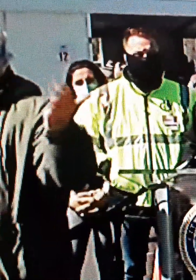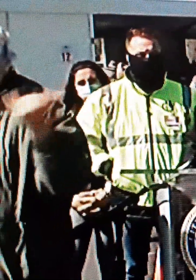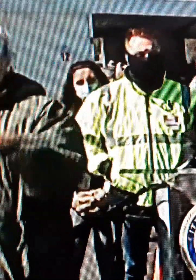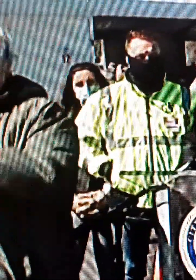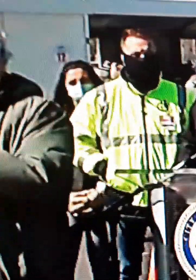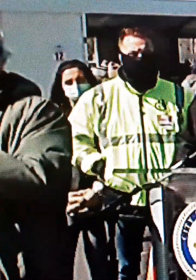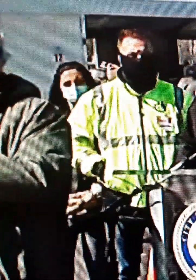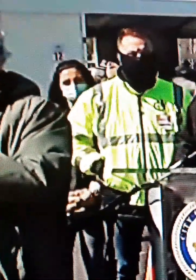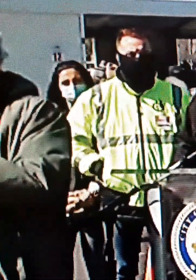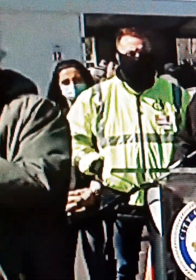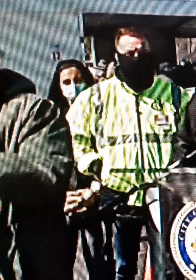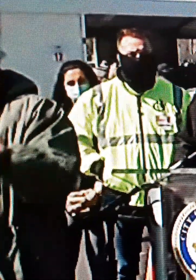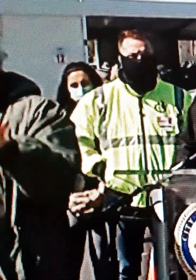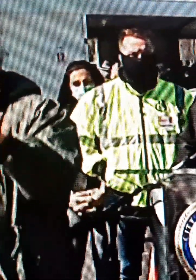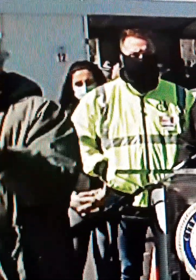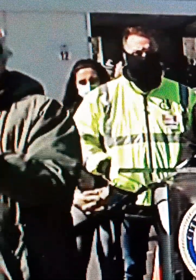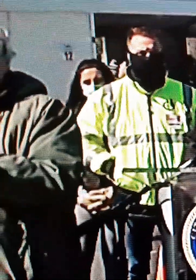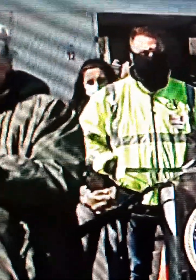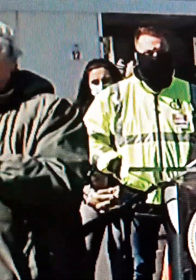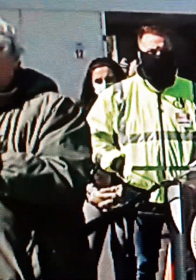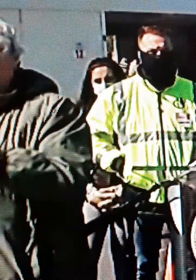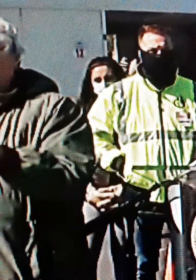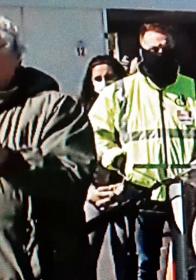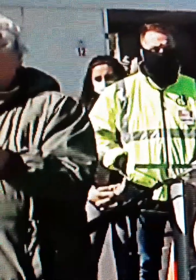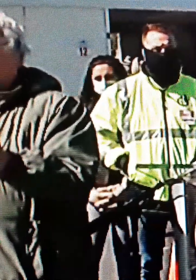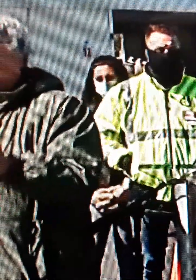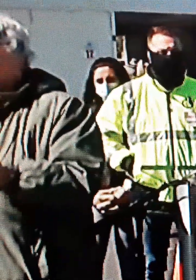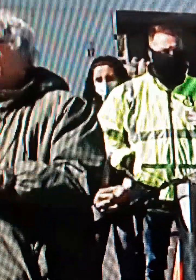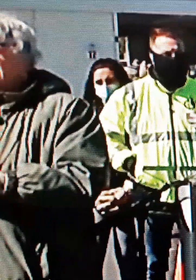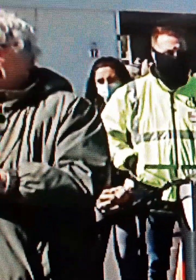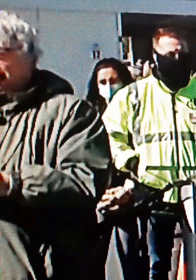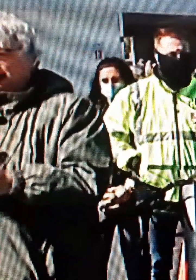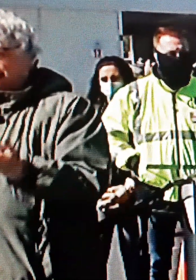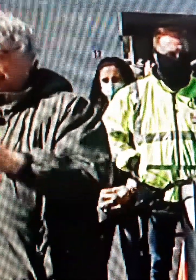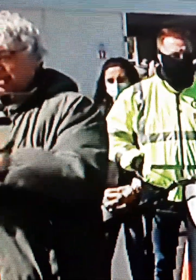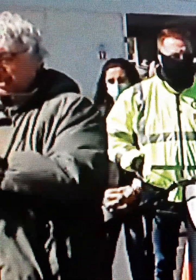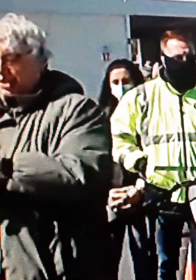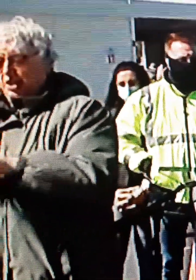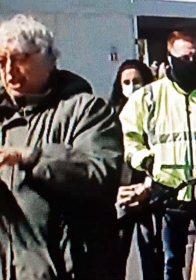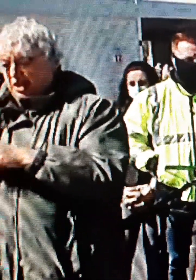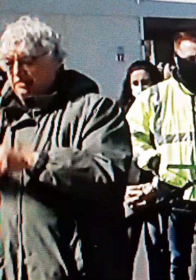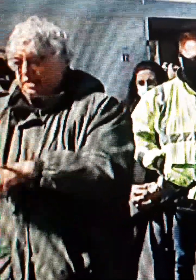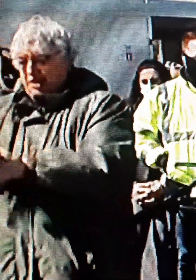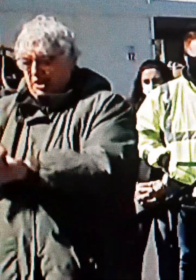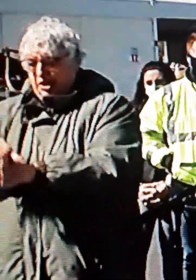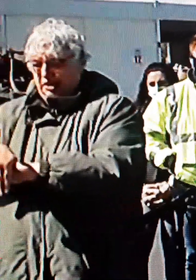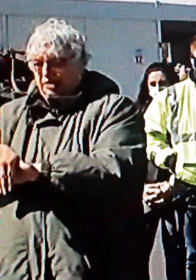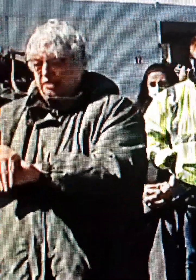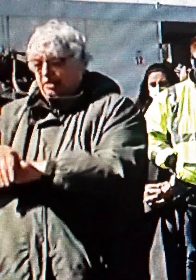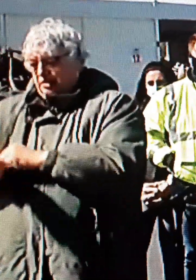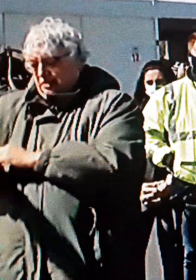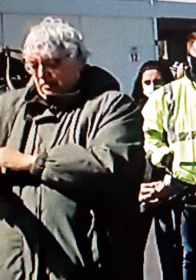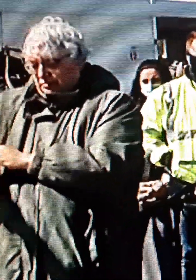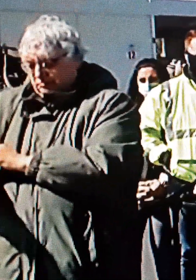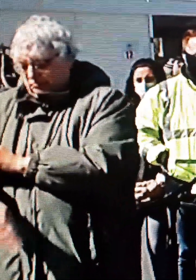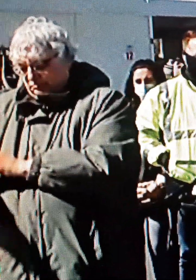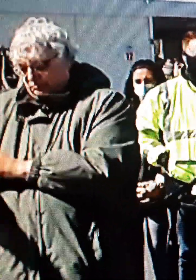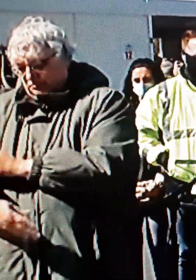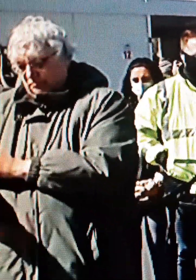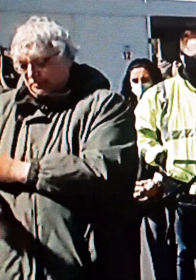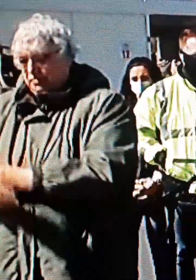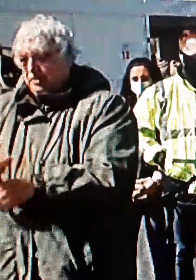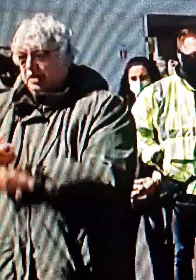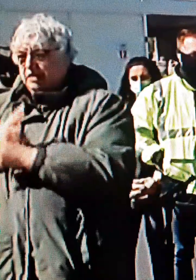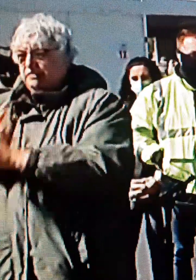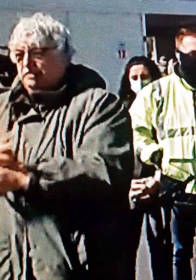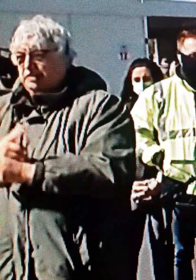we will have a freeze again, the last freeze, thank God. So tonight, if you go out at night, especially in the middle of the night, just use caution, especially in